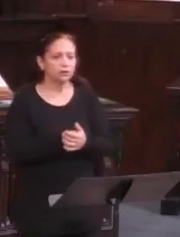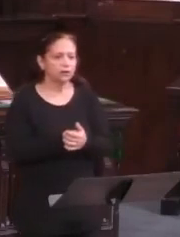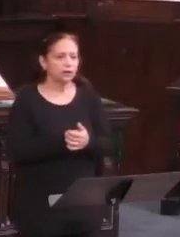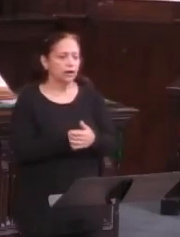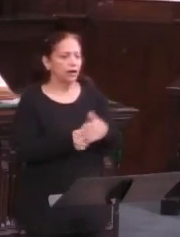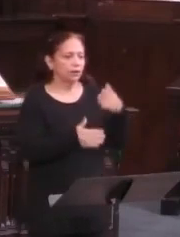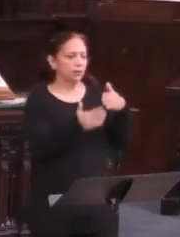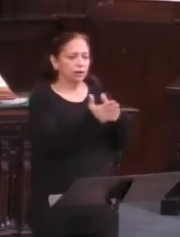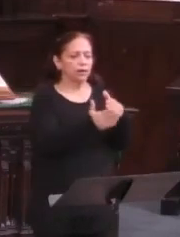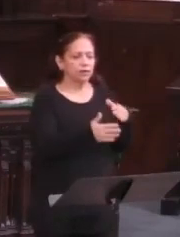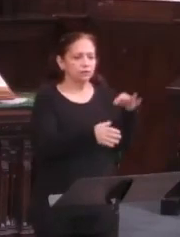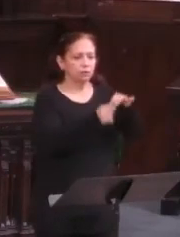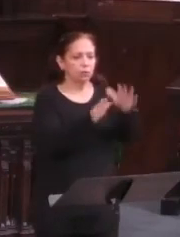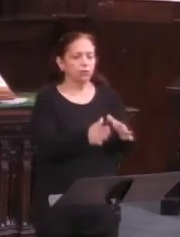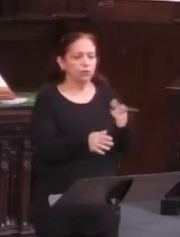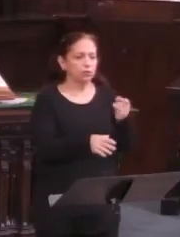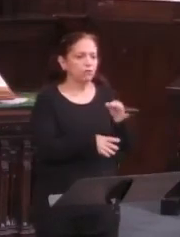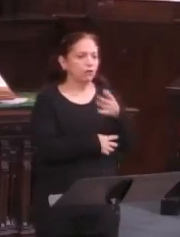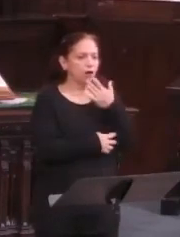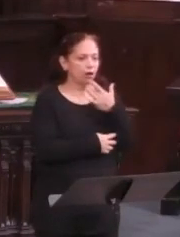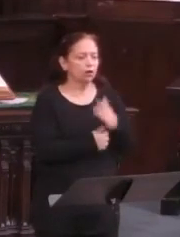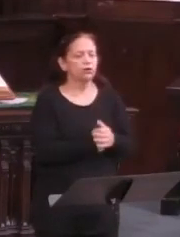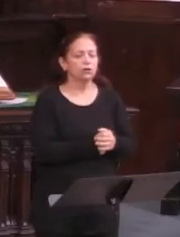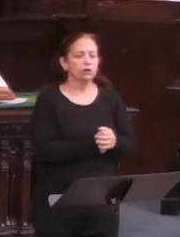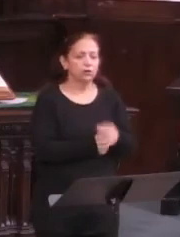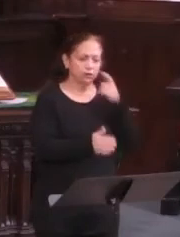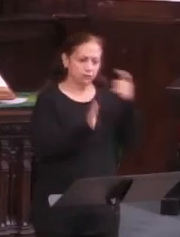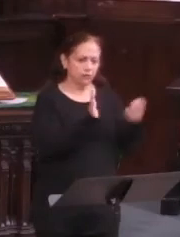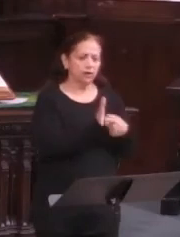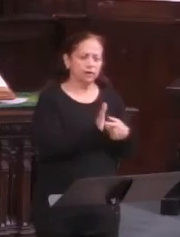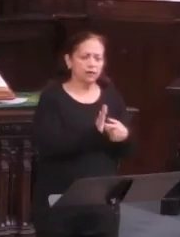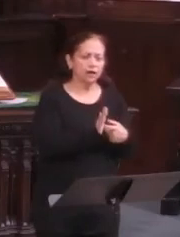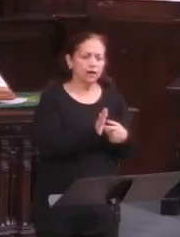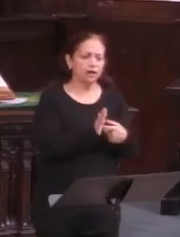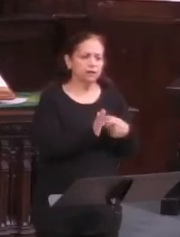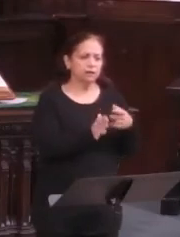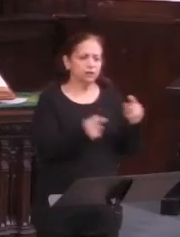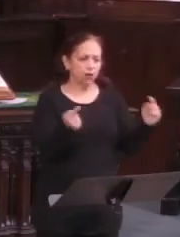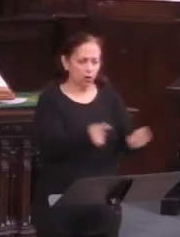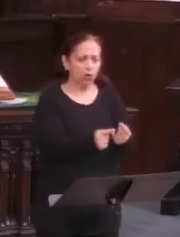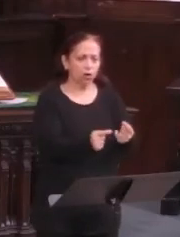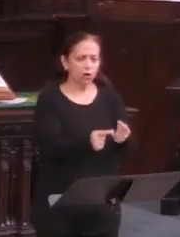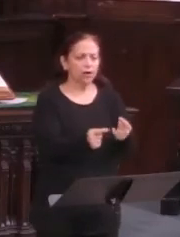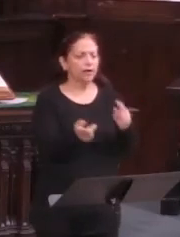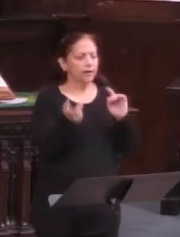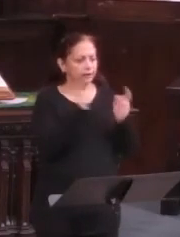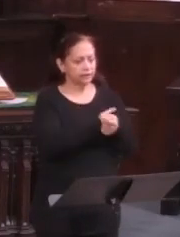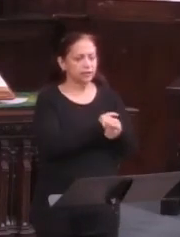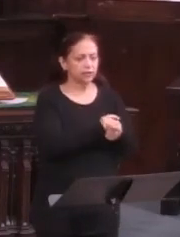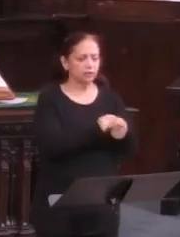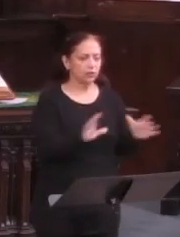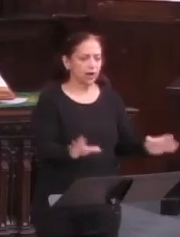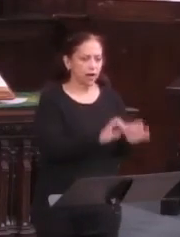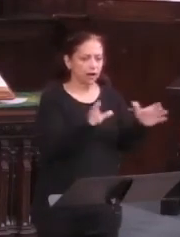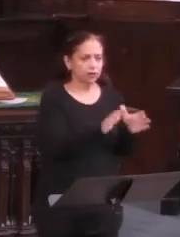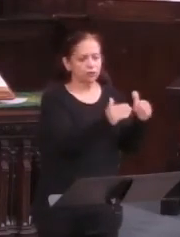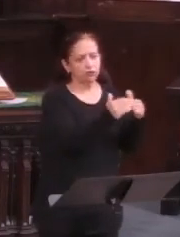color. She recognized the harm that was done and transformed it into action for